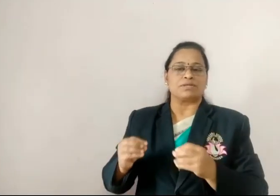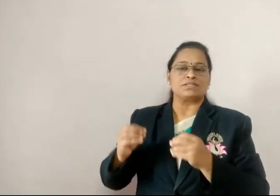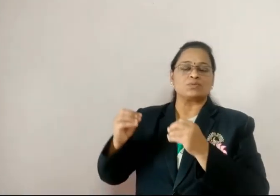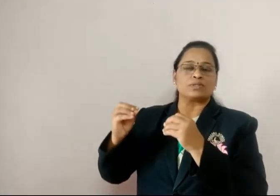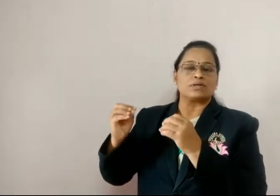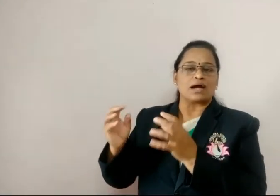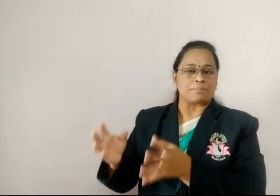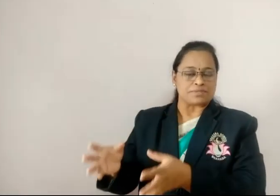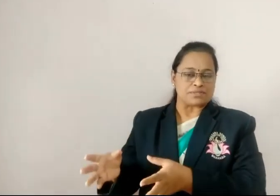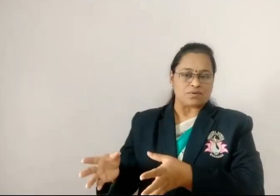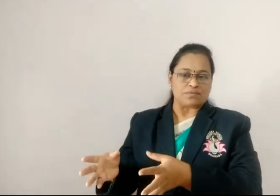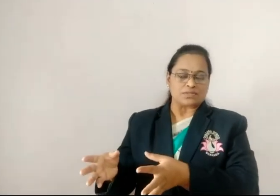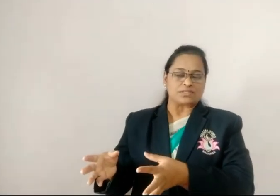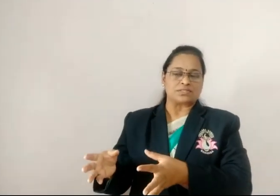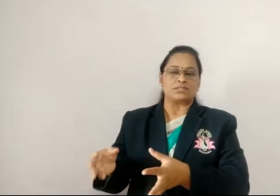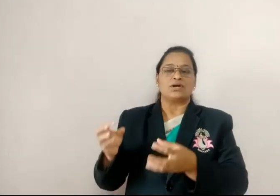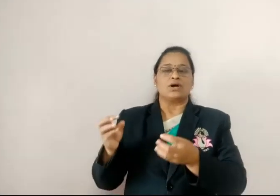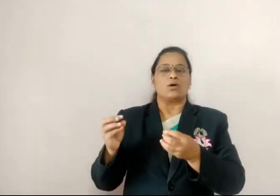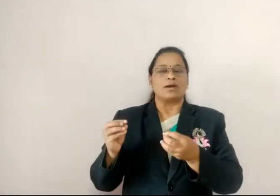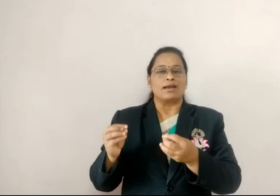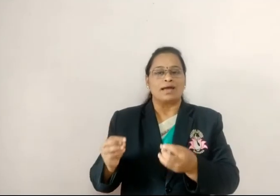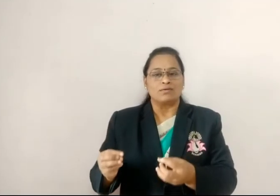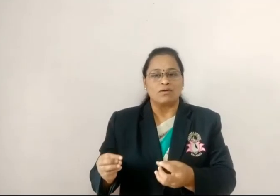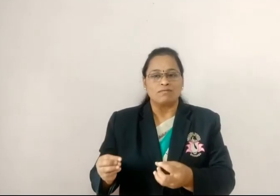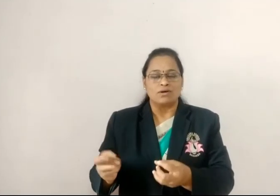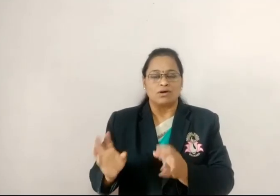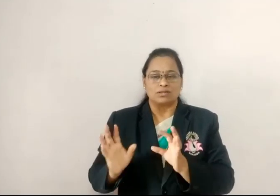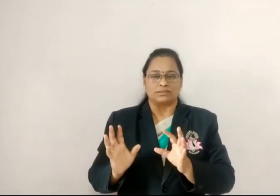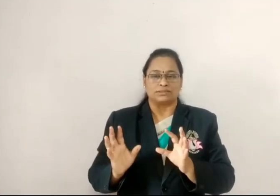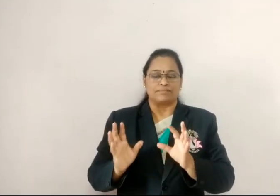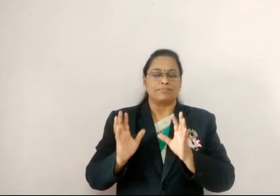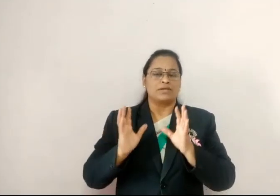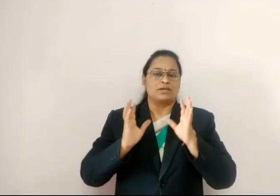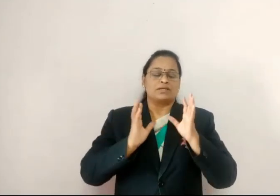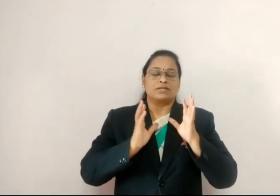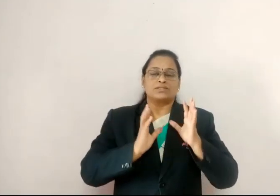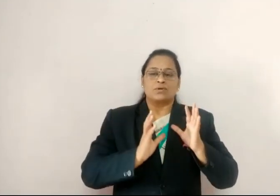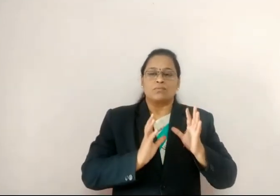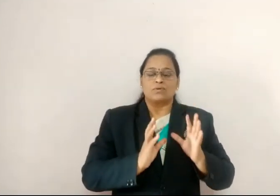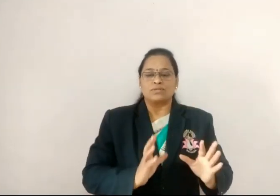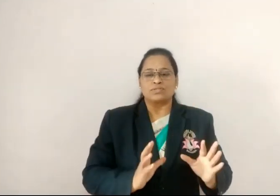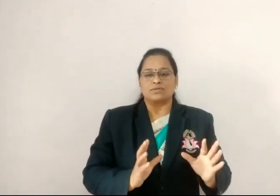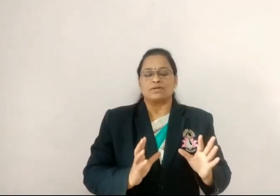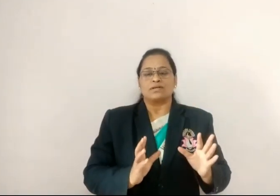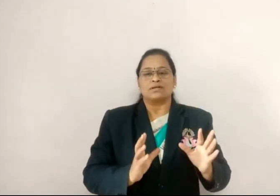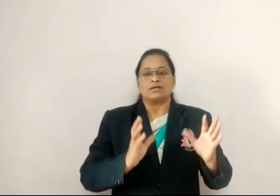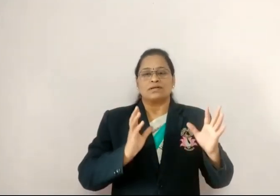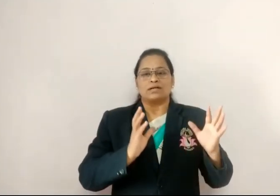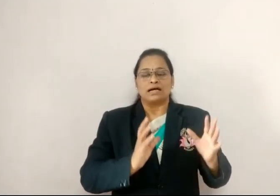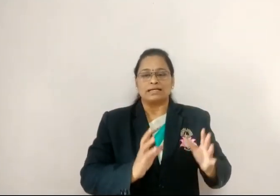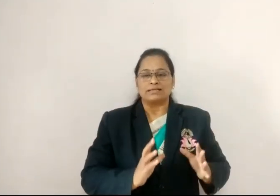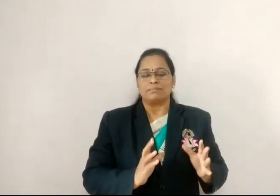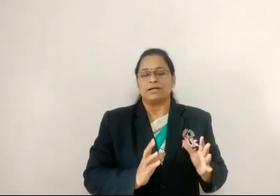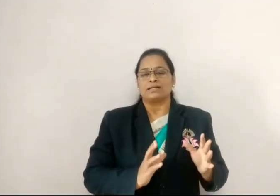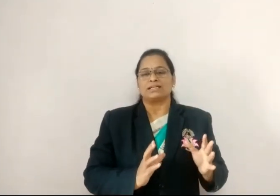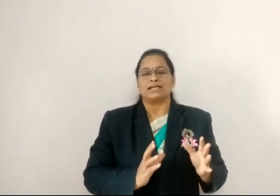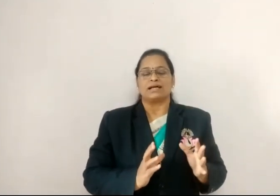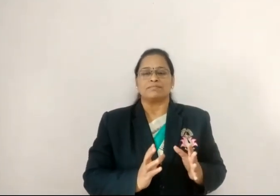respiration means with the absence of oxygen or lack of oxygen. So most of the higher plants and animals,